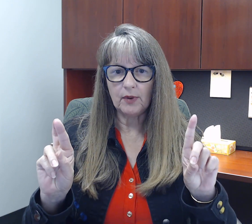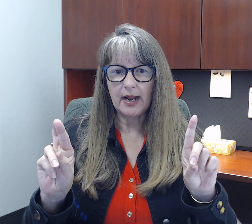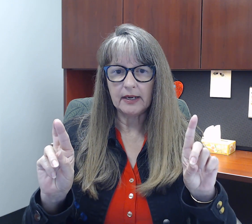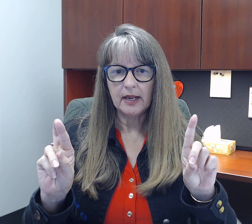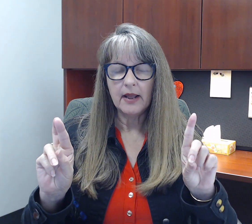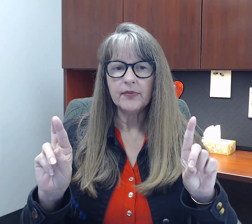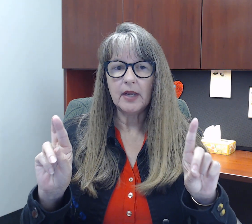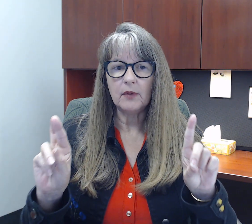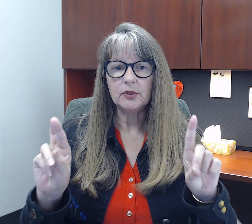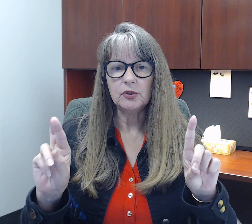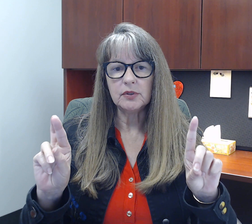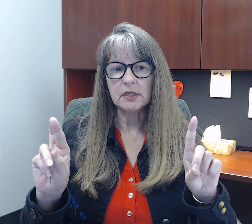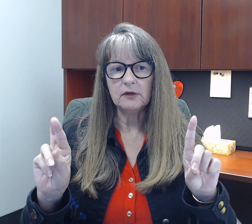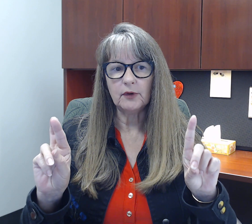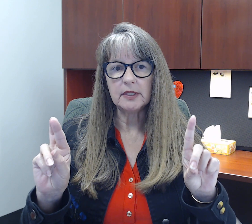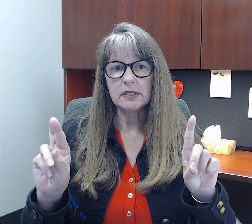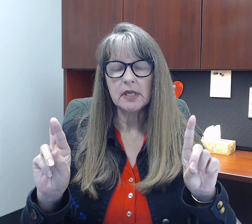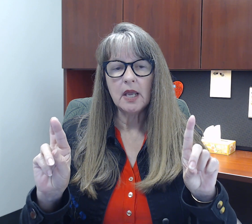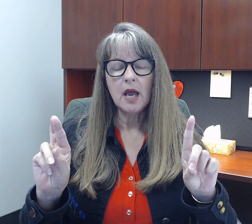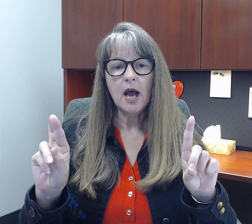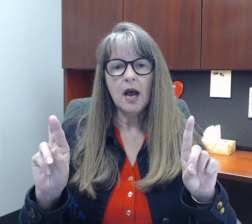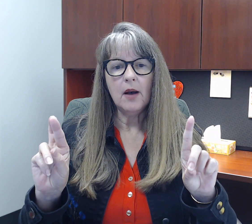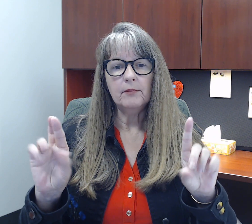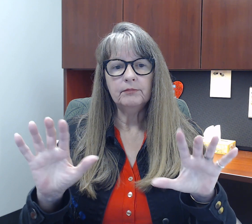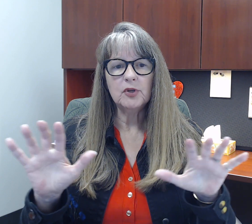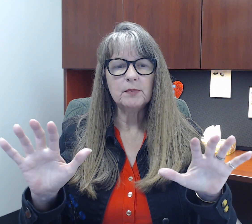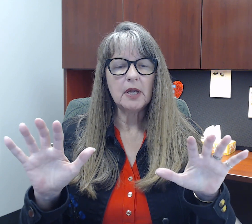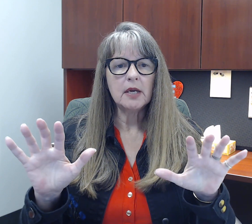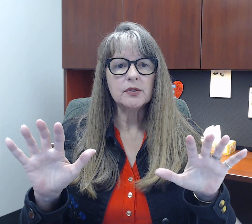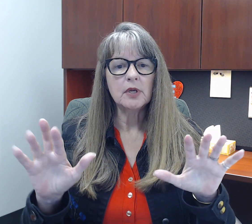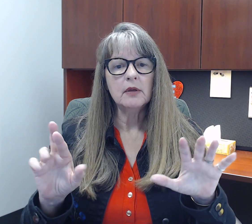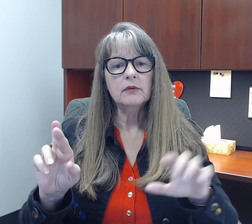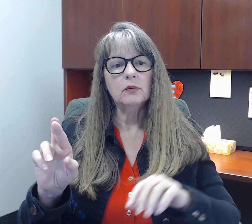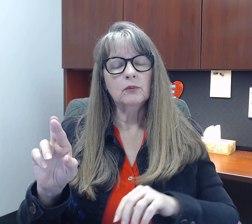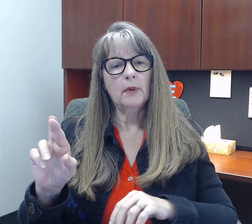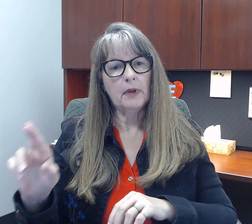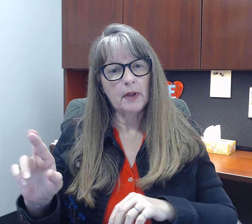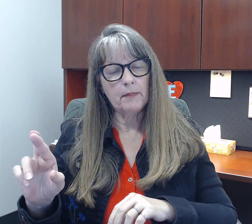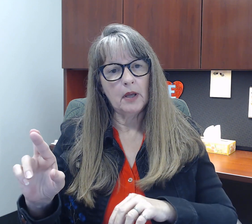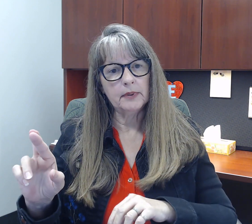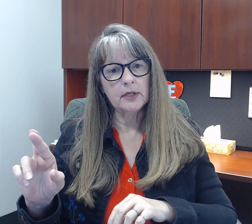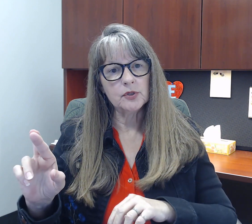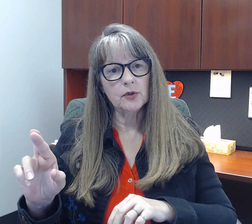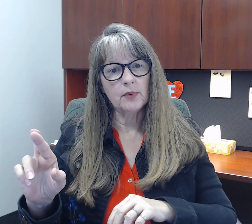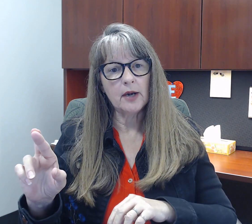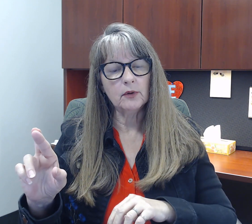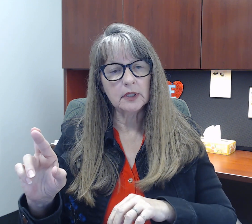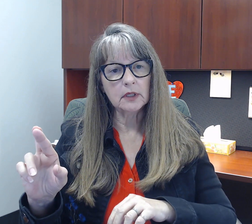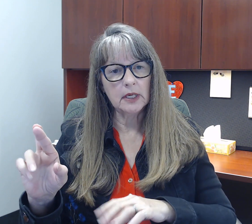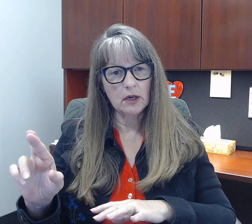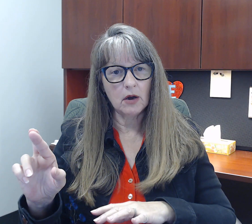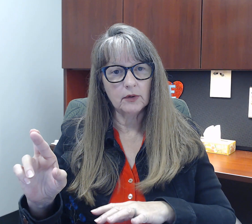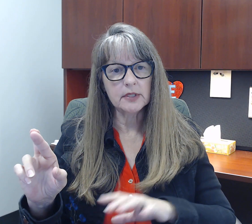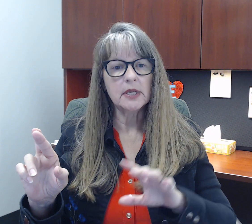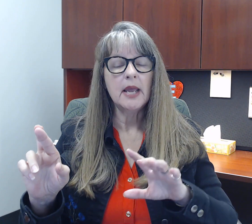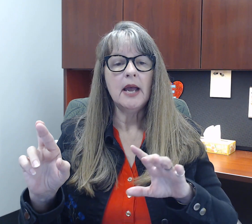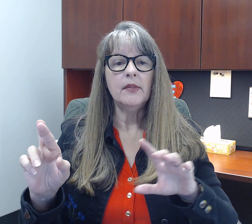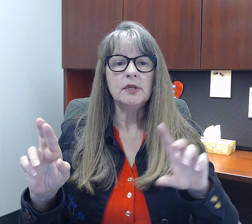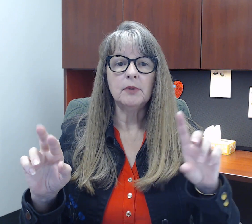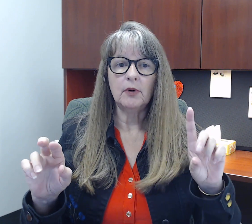Democrat, then I would use the difference. Just because the Republicans on the right are in Congress and the Democrats